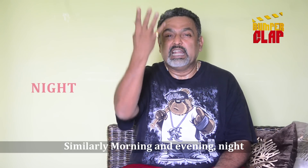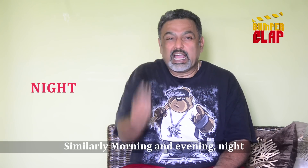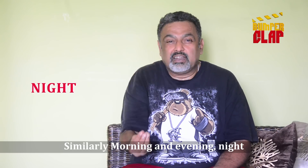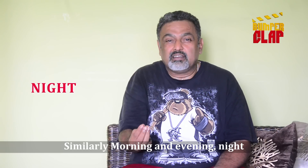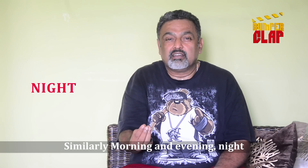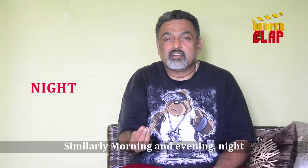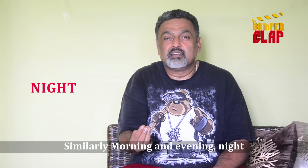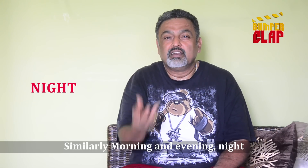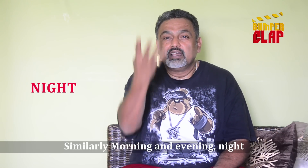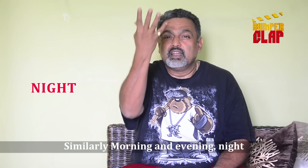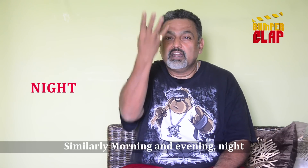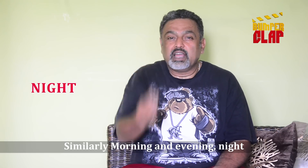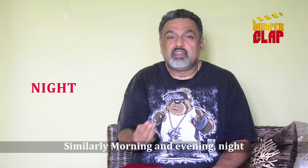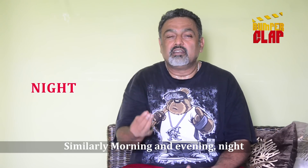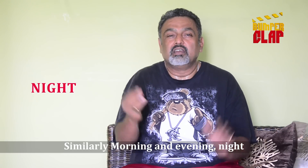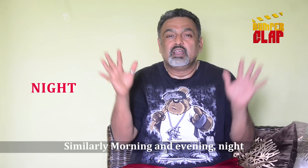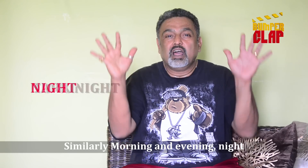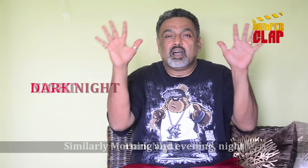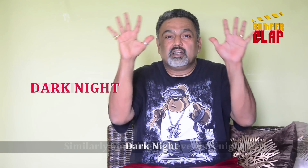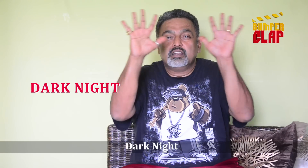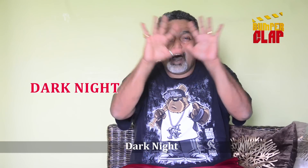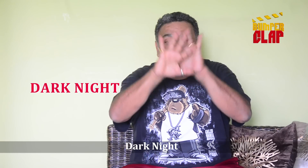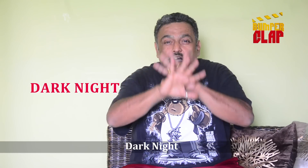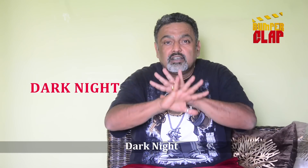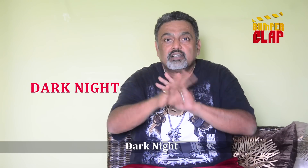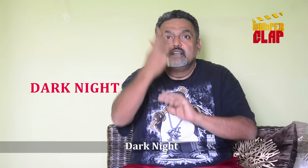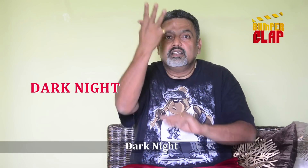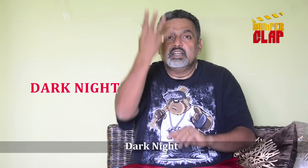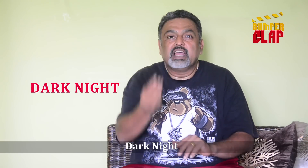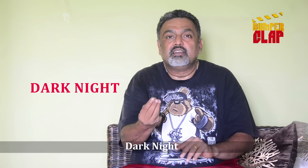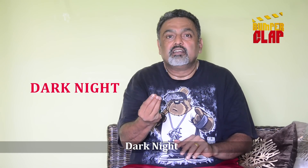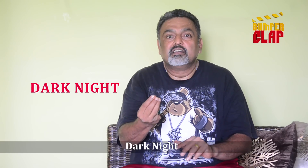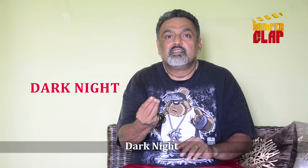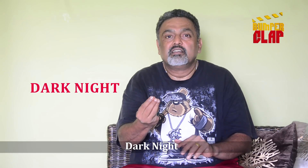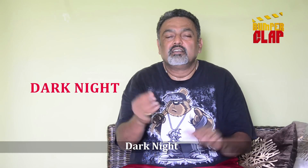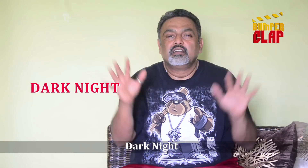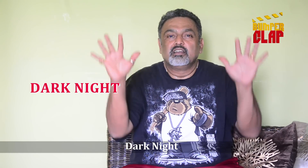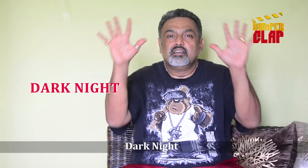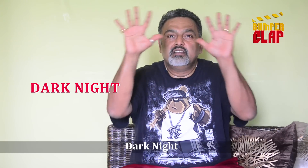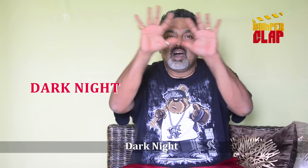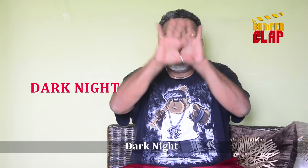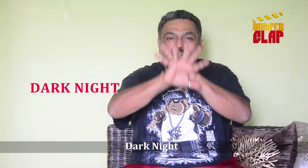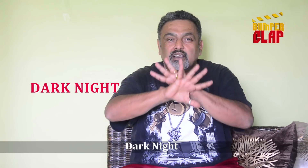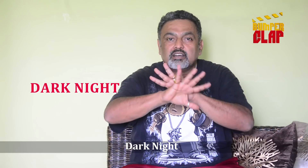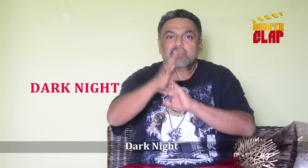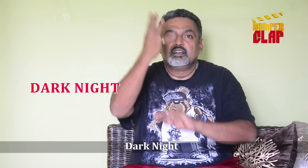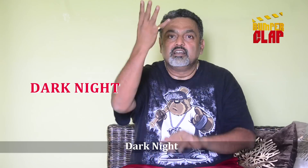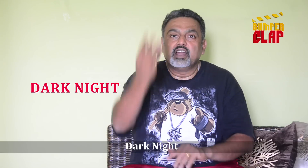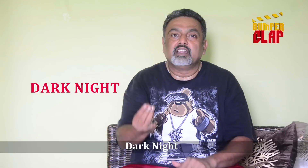night, night, dark night, dark night,